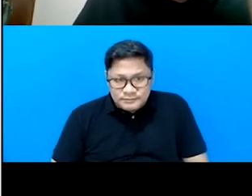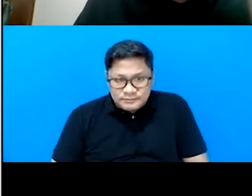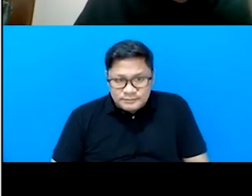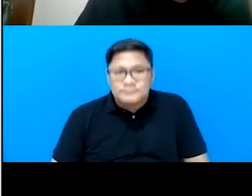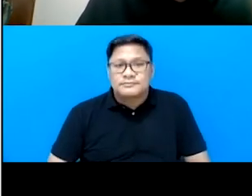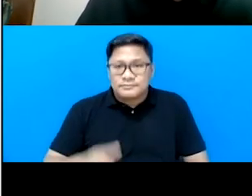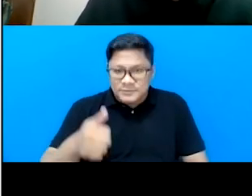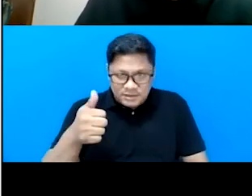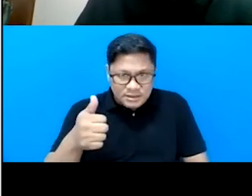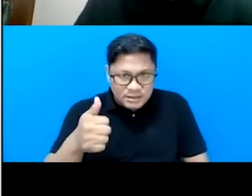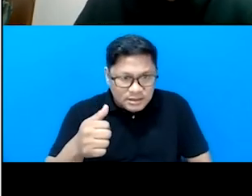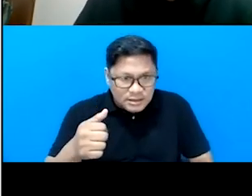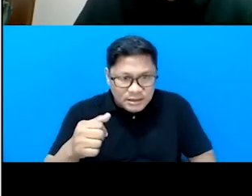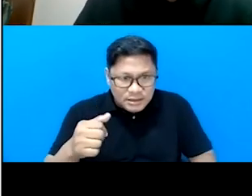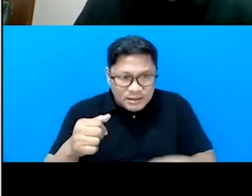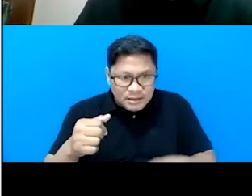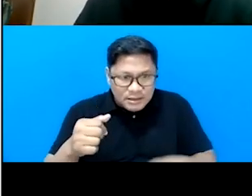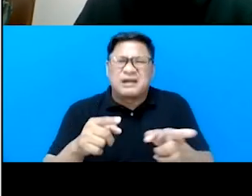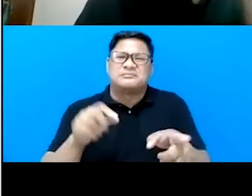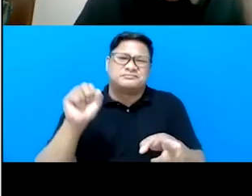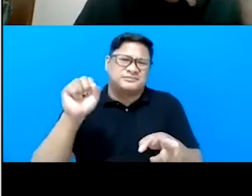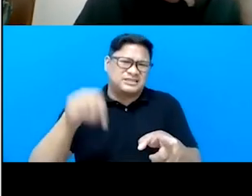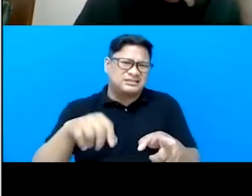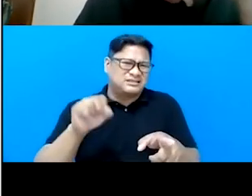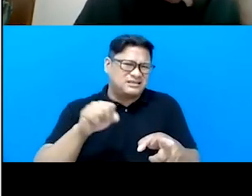Yeah, unfortunately, it's, yeah,